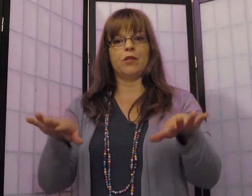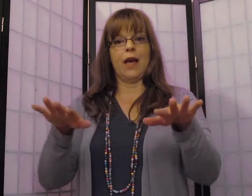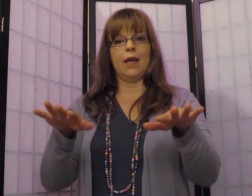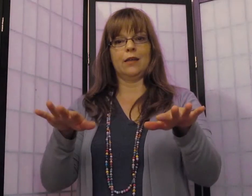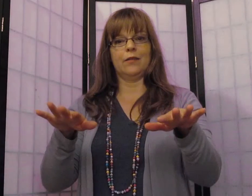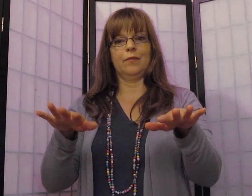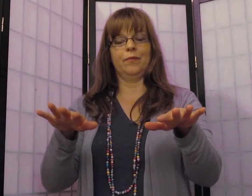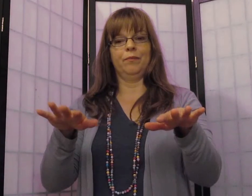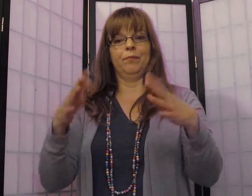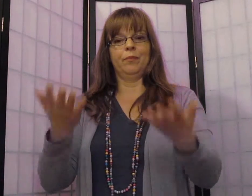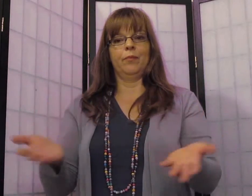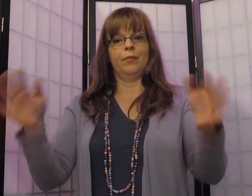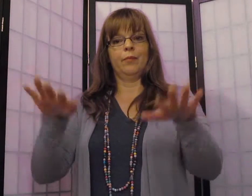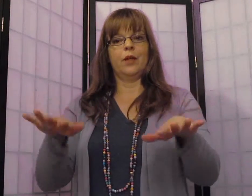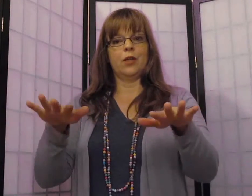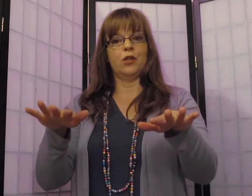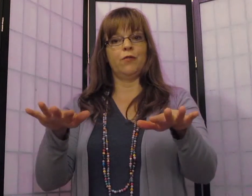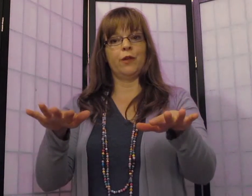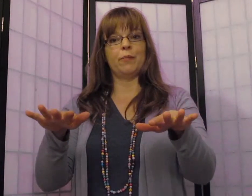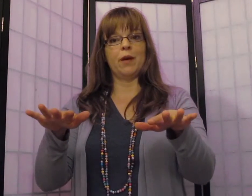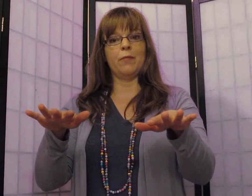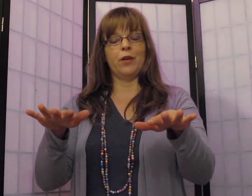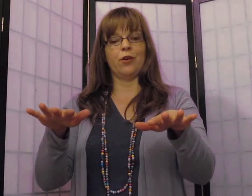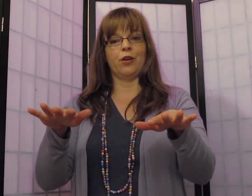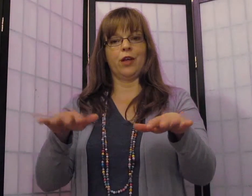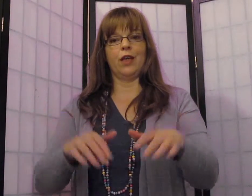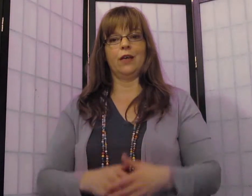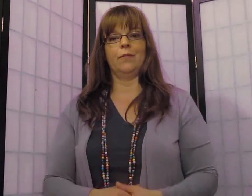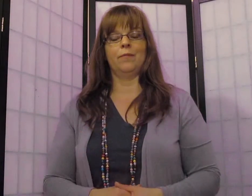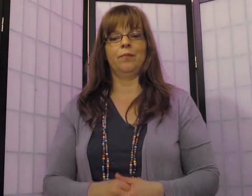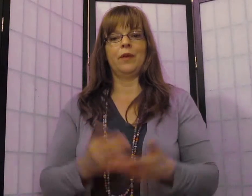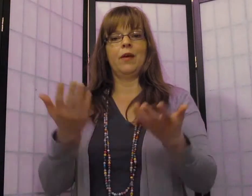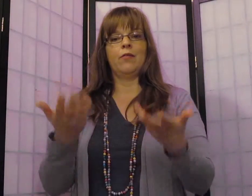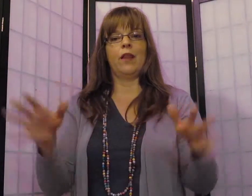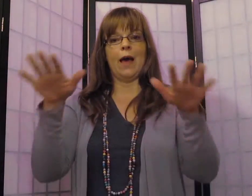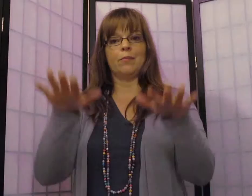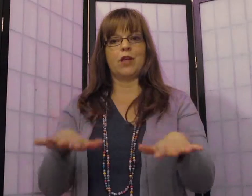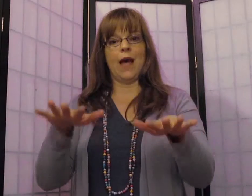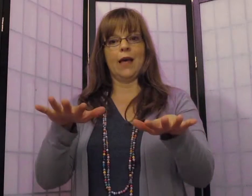flapjack, because you flip them when you're cooking. Flapjack,